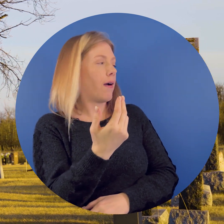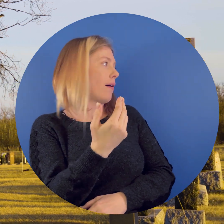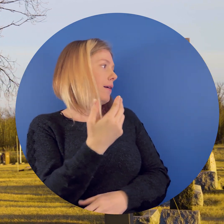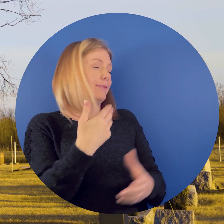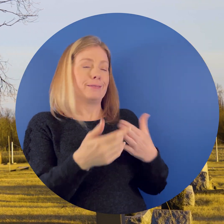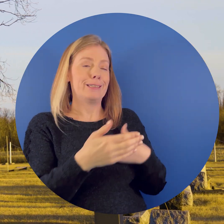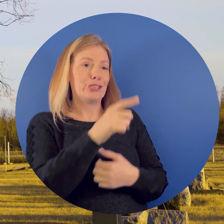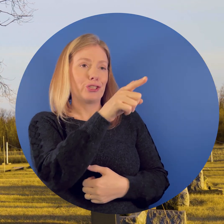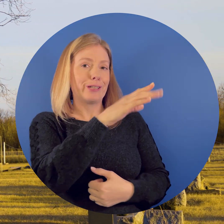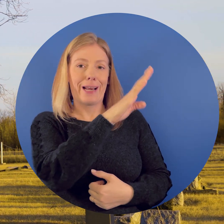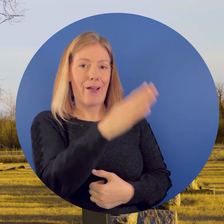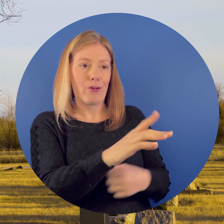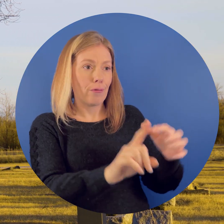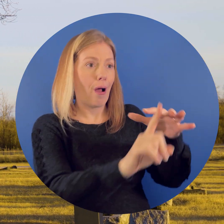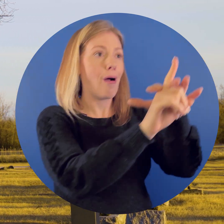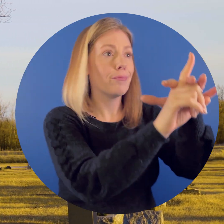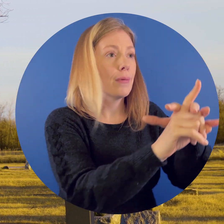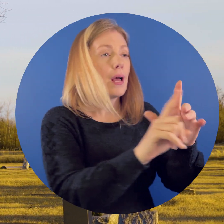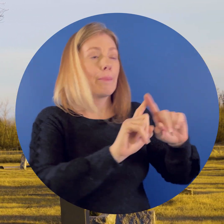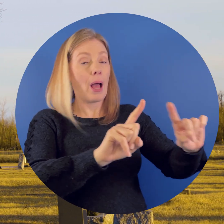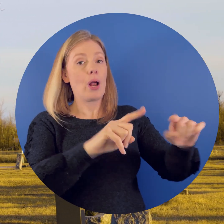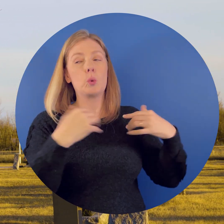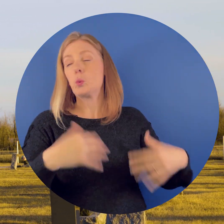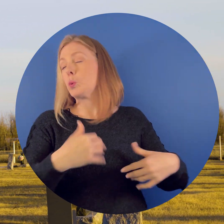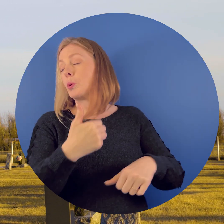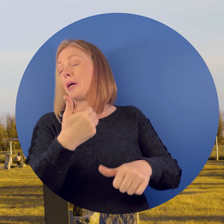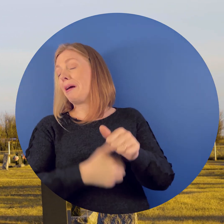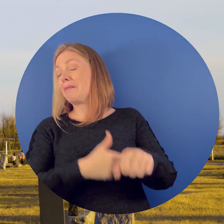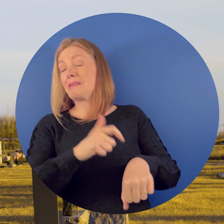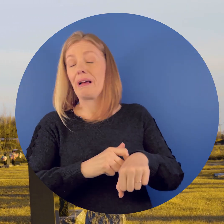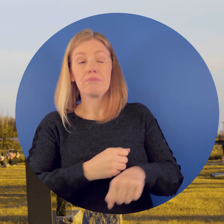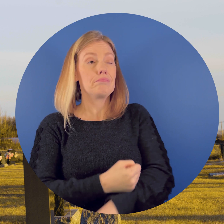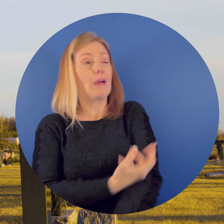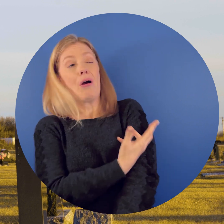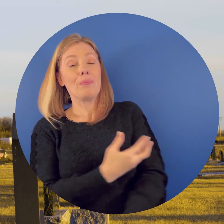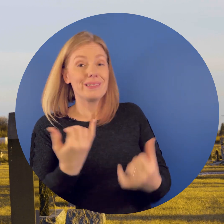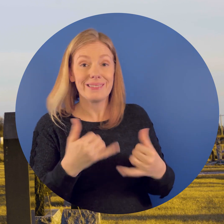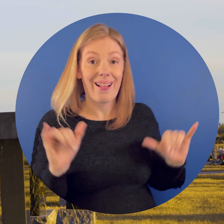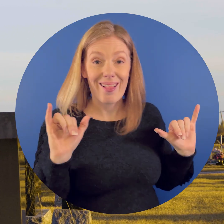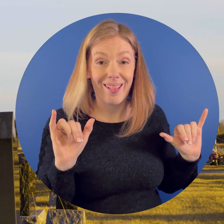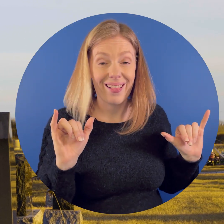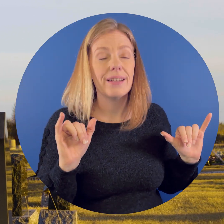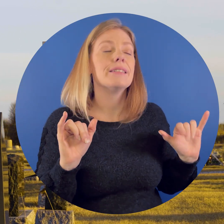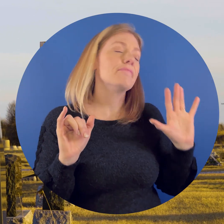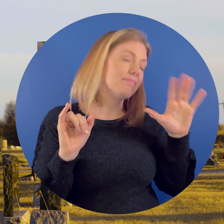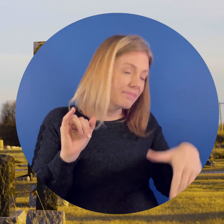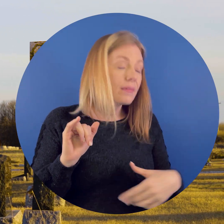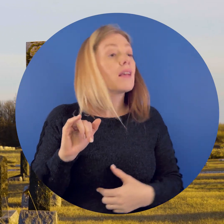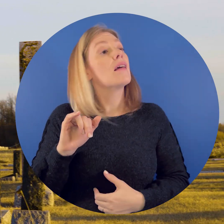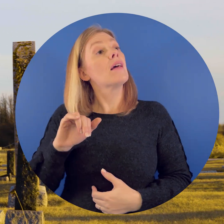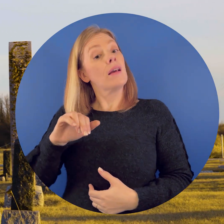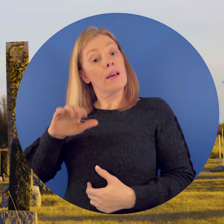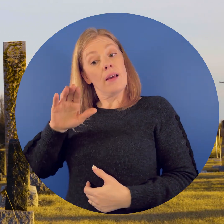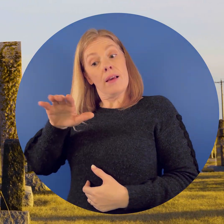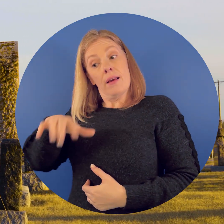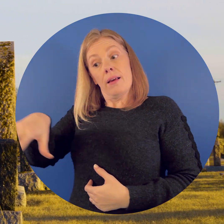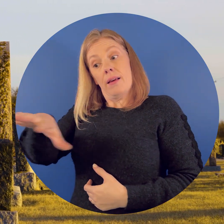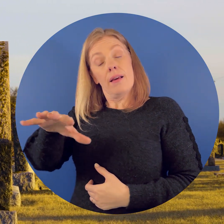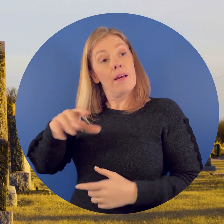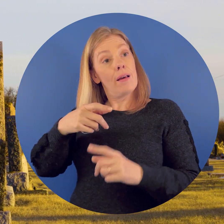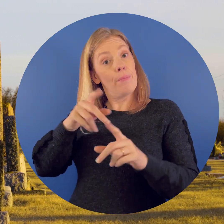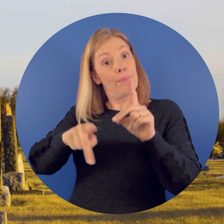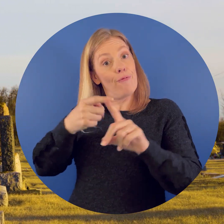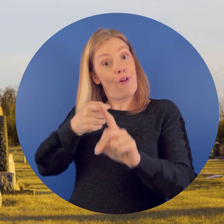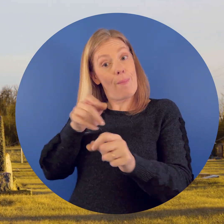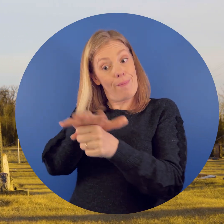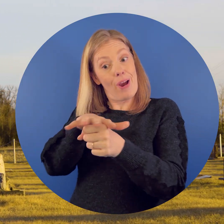being terrified each time. And apparently the young people from the area had their own version of conjuring up spirits.